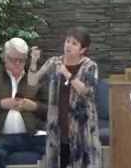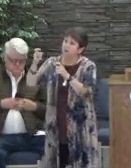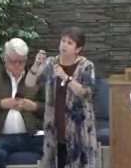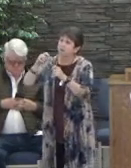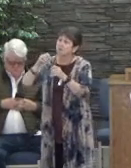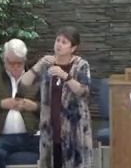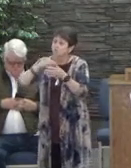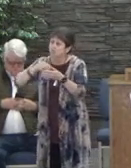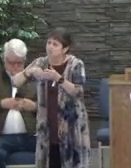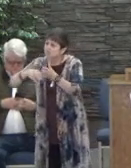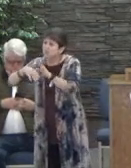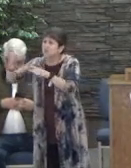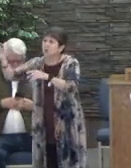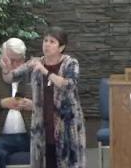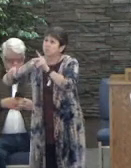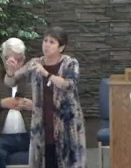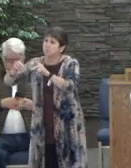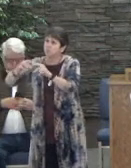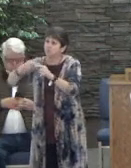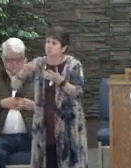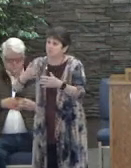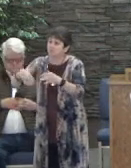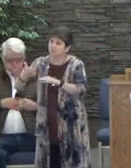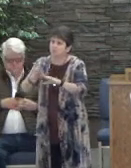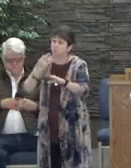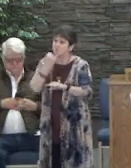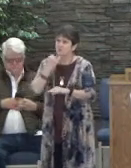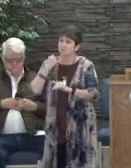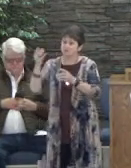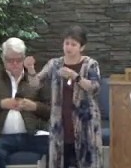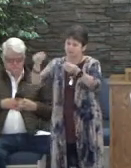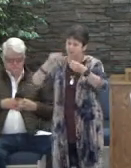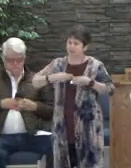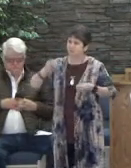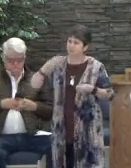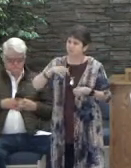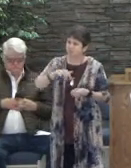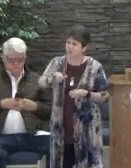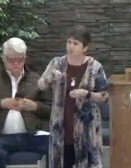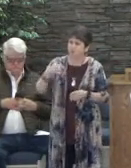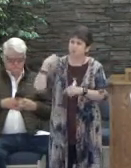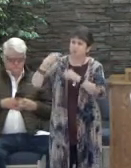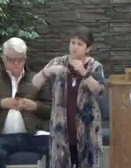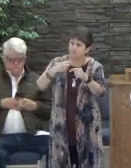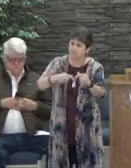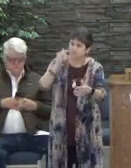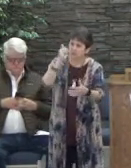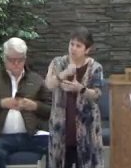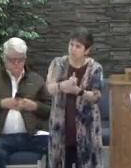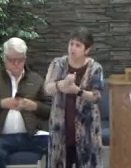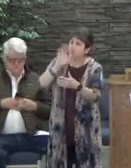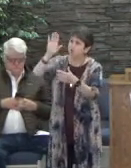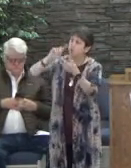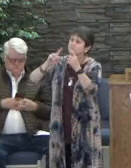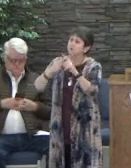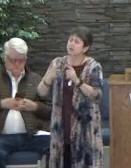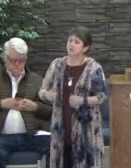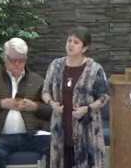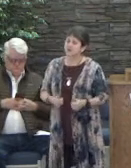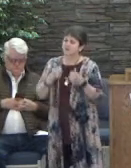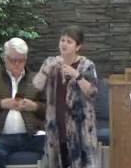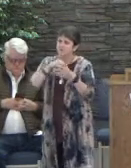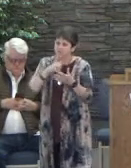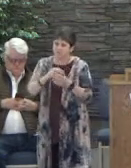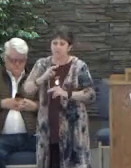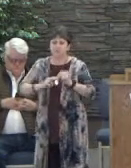of this land before your people Israel and give it forever to the descendants of Abraham, your friend? They lived in it, and